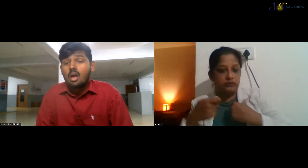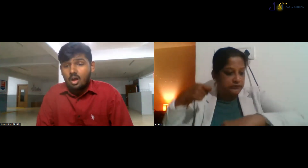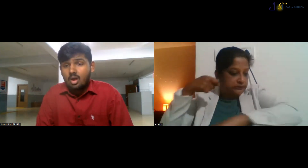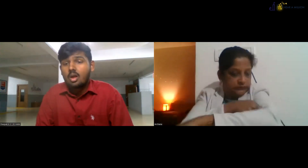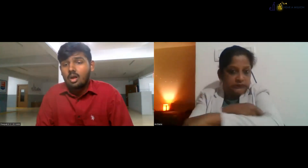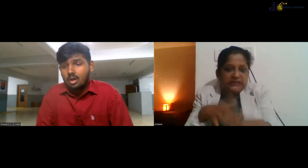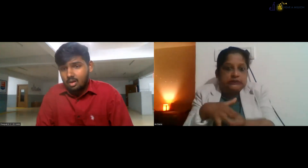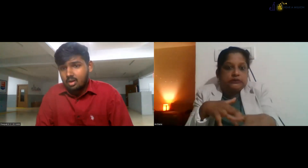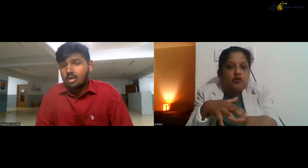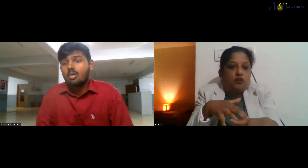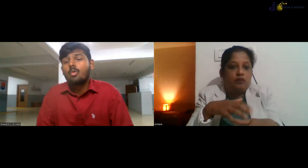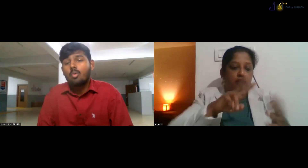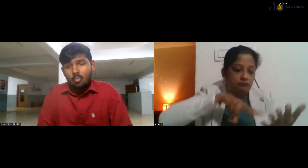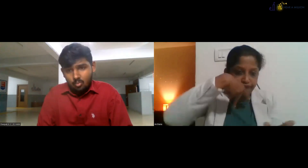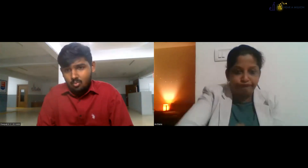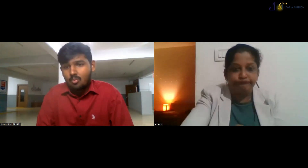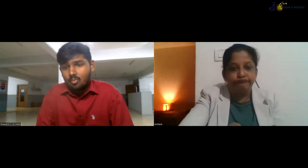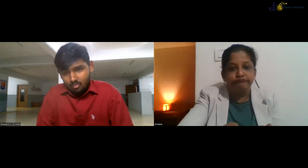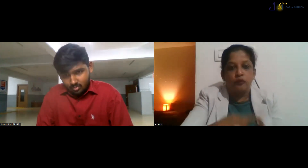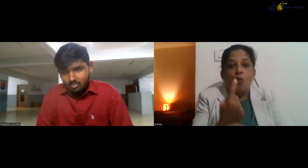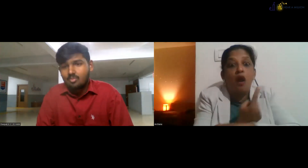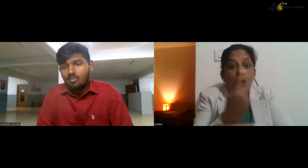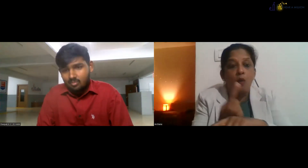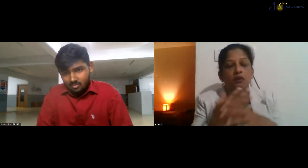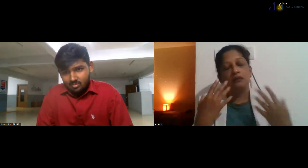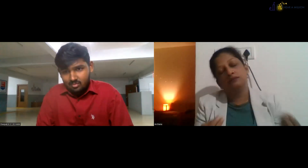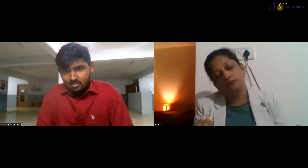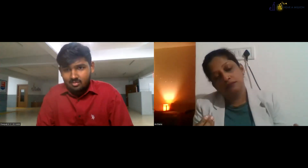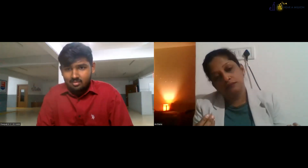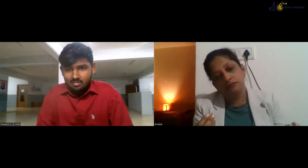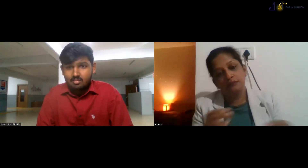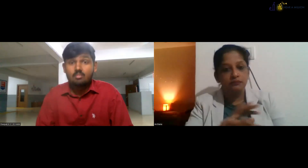shocking, the taser. I have a taser as well also.